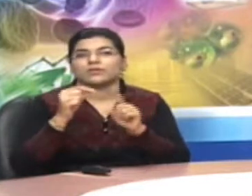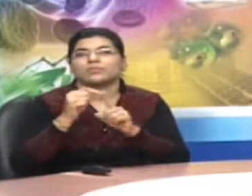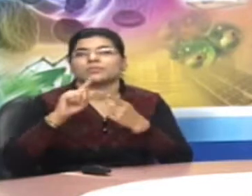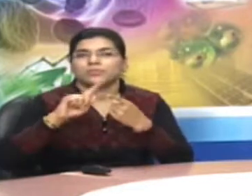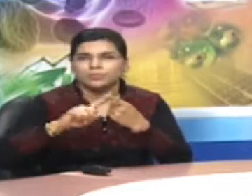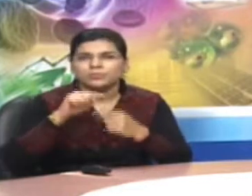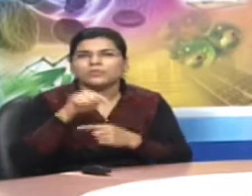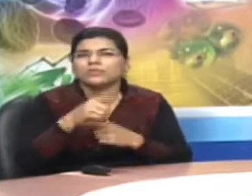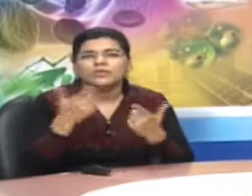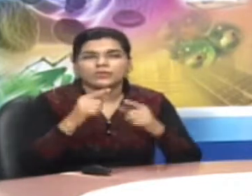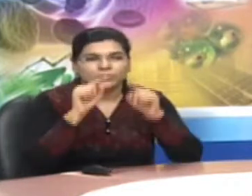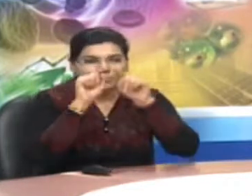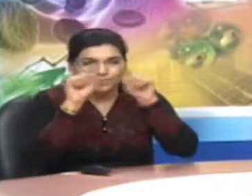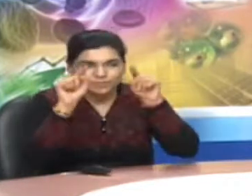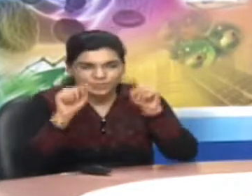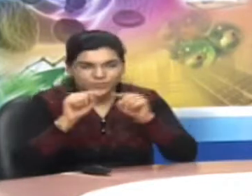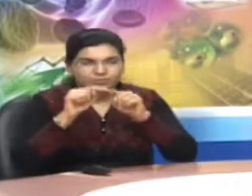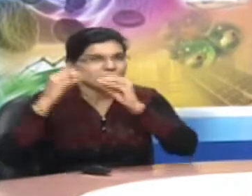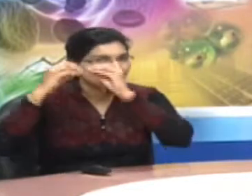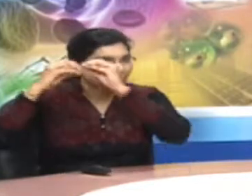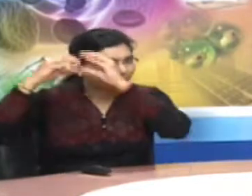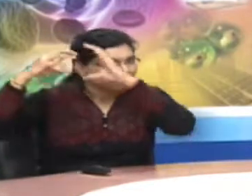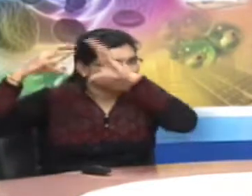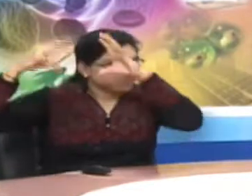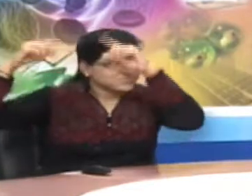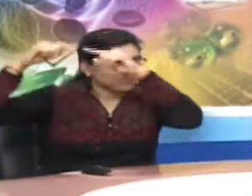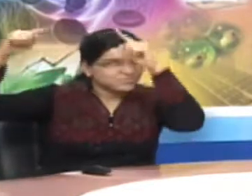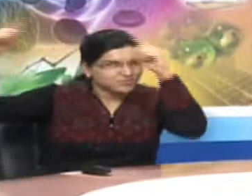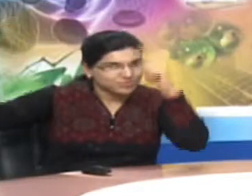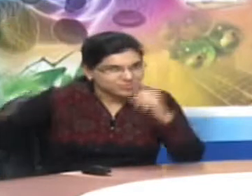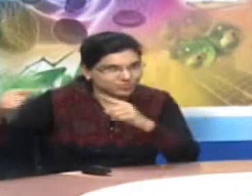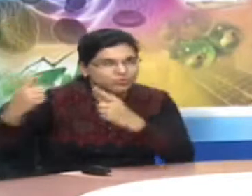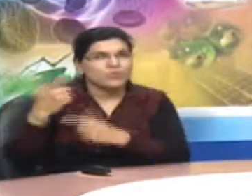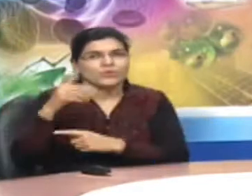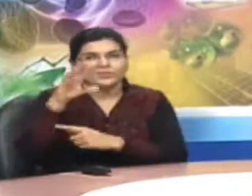Whatever shape you want, maybe an